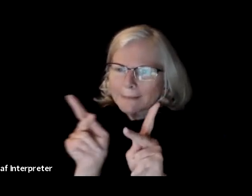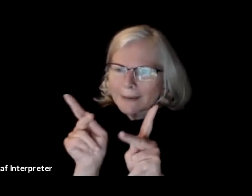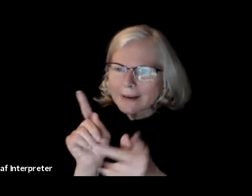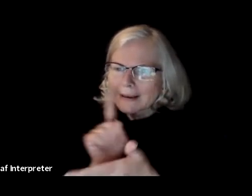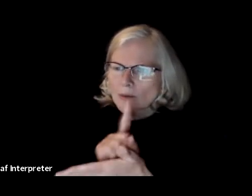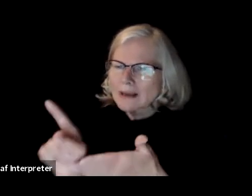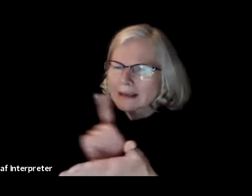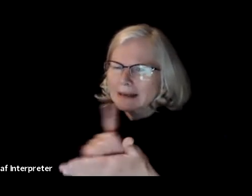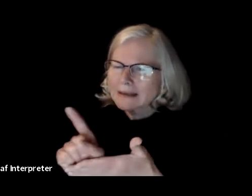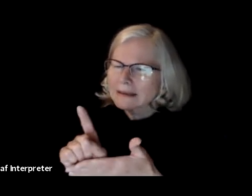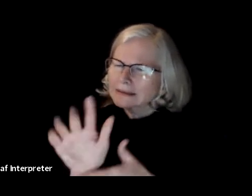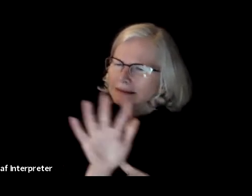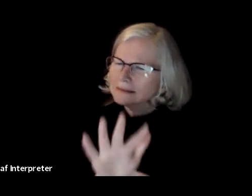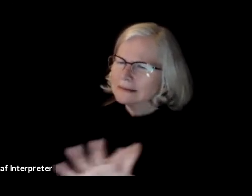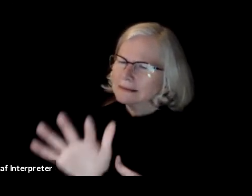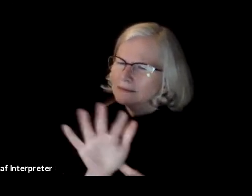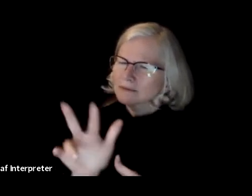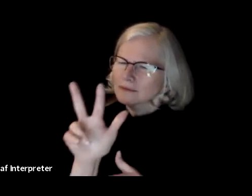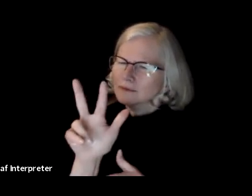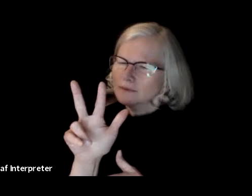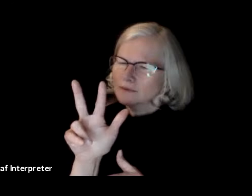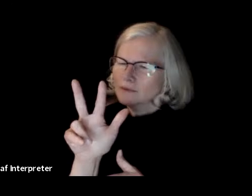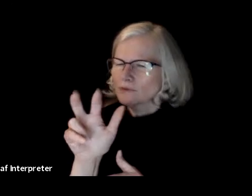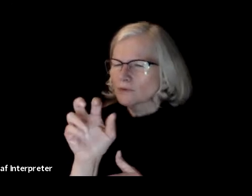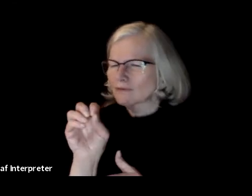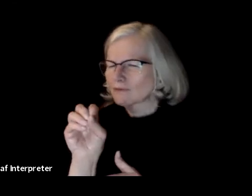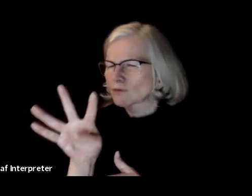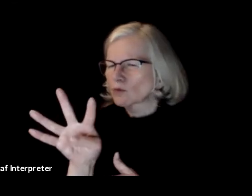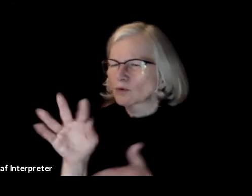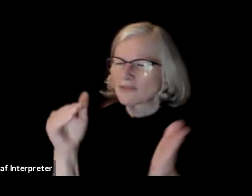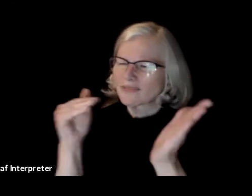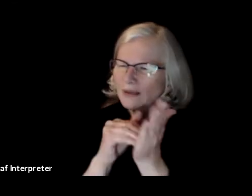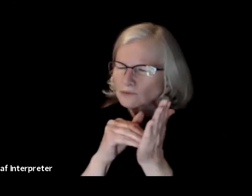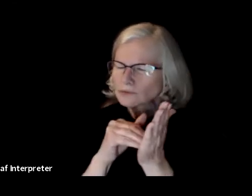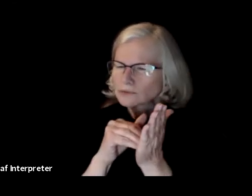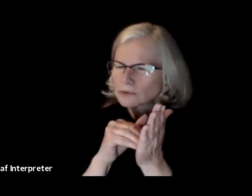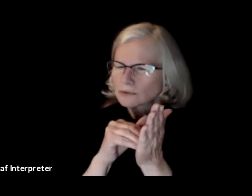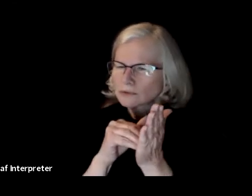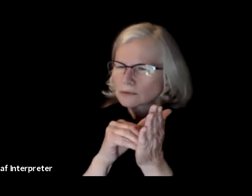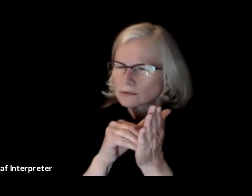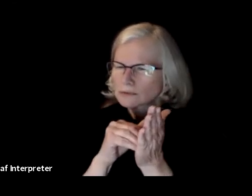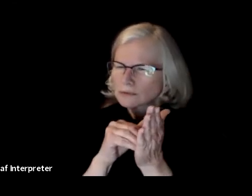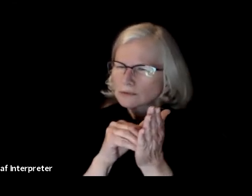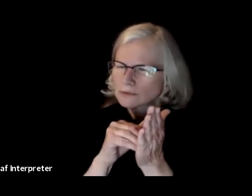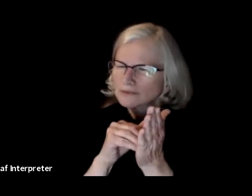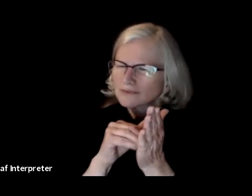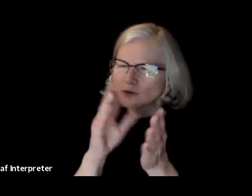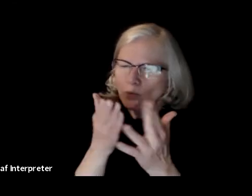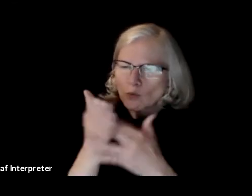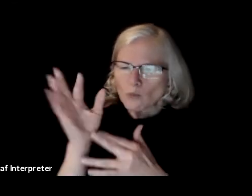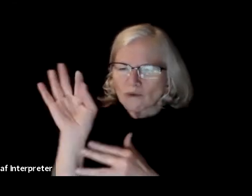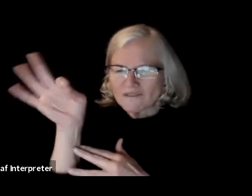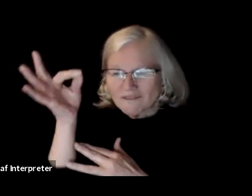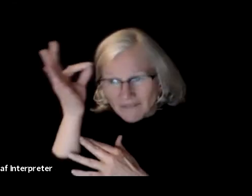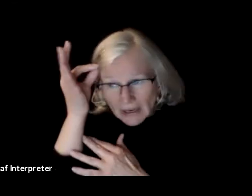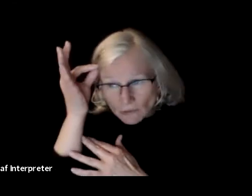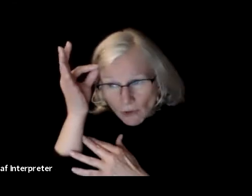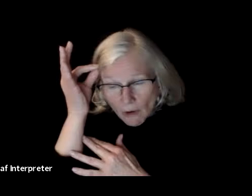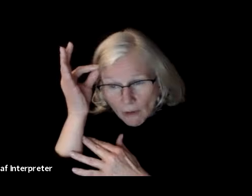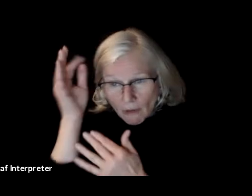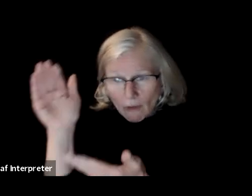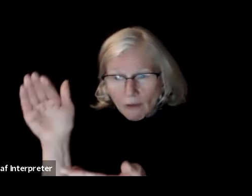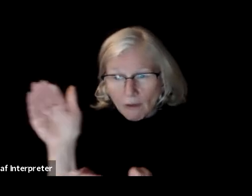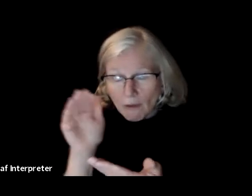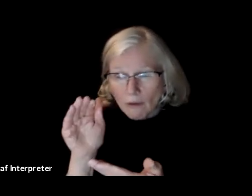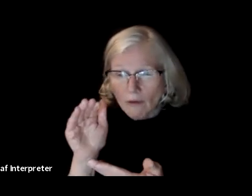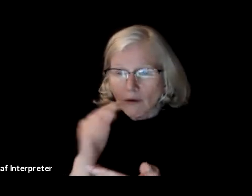about 304,000 doses coming in, both through our federal retail pharmacy streams as well as the allocation that